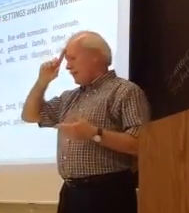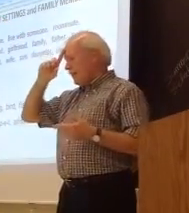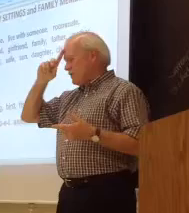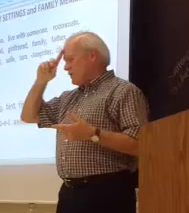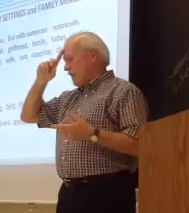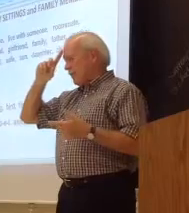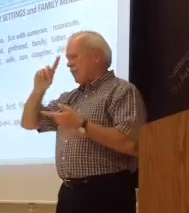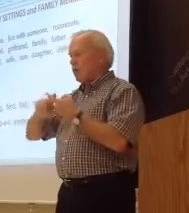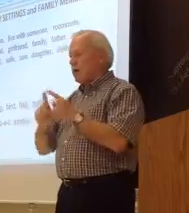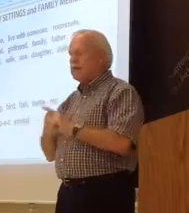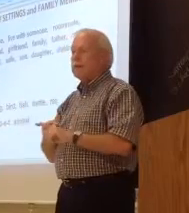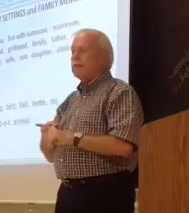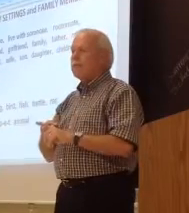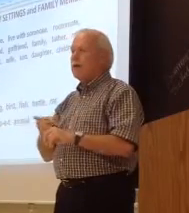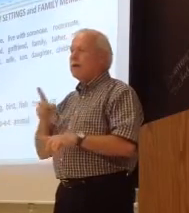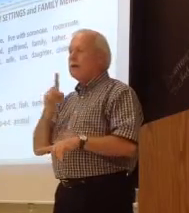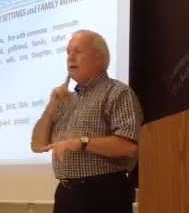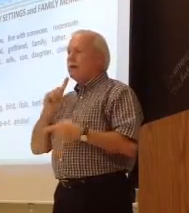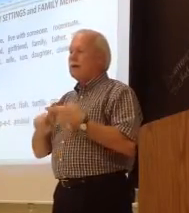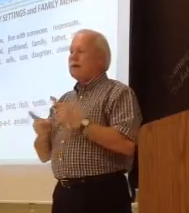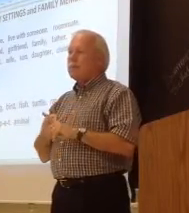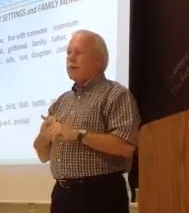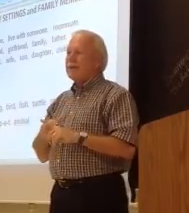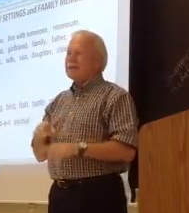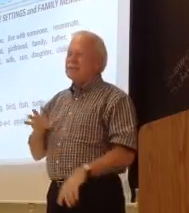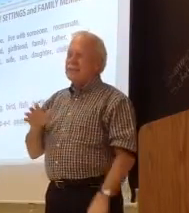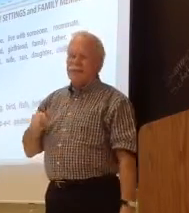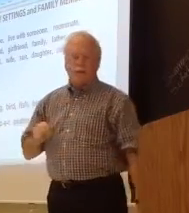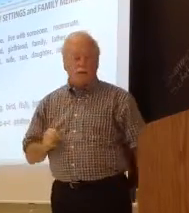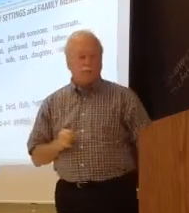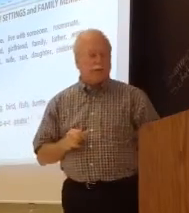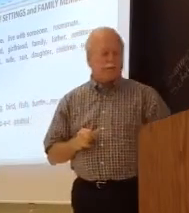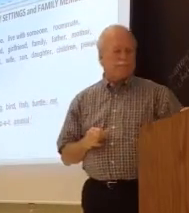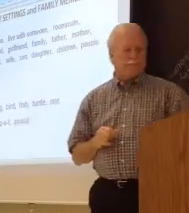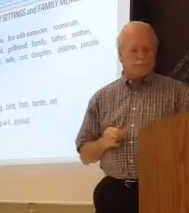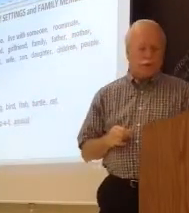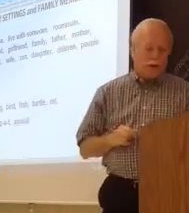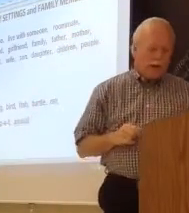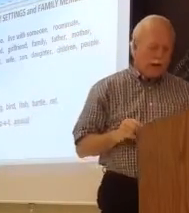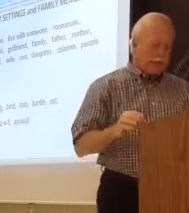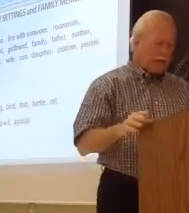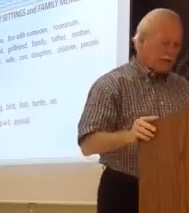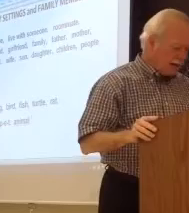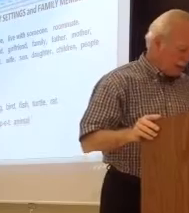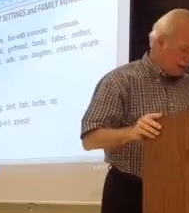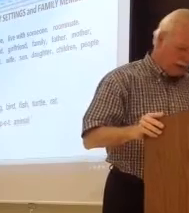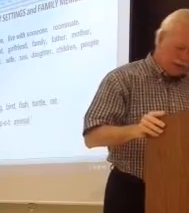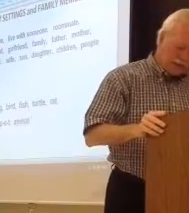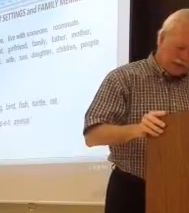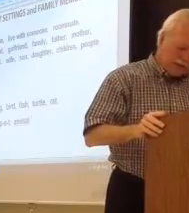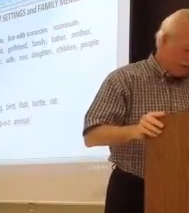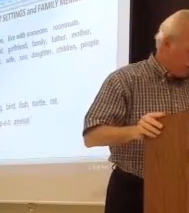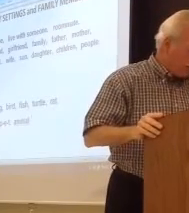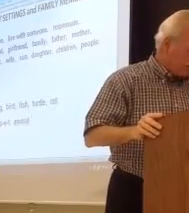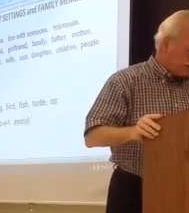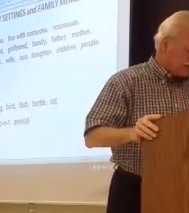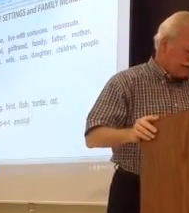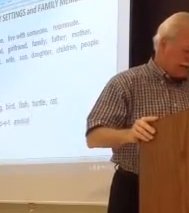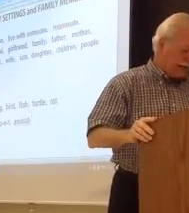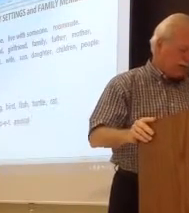if you just tap your forehead and did friend, but it's a little incomplete. Okay. And then on the top of page 69, 169,